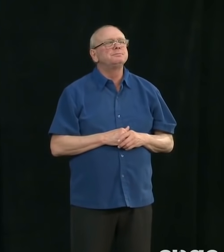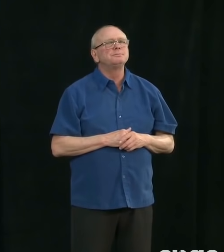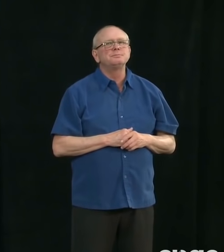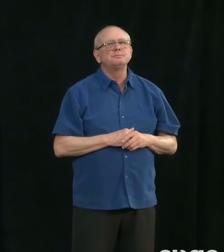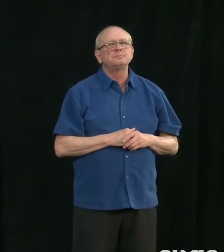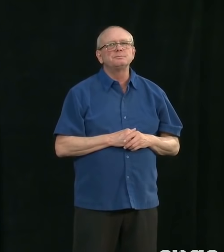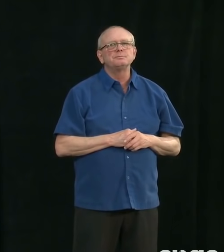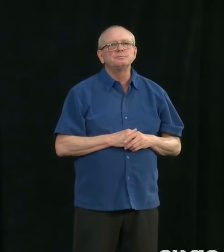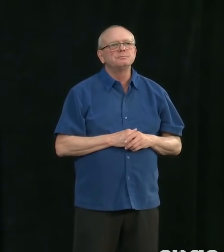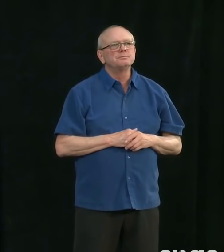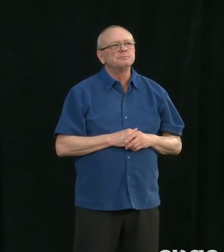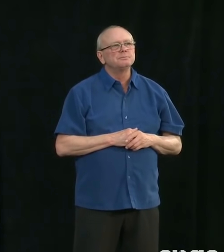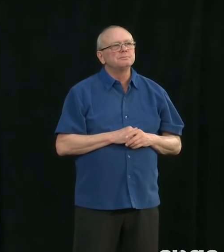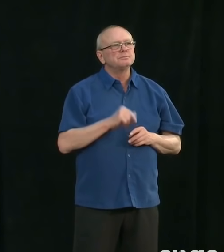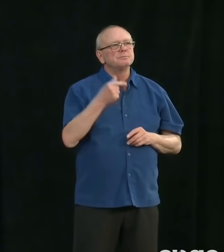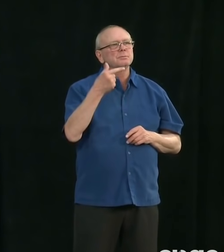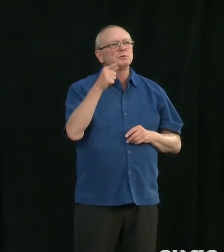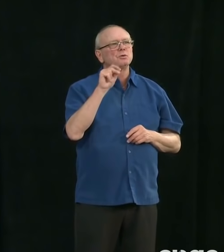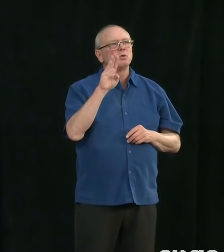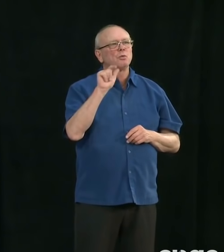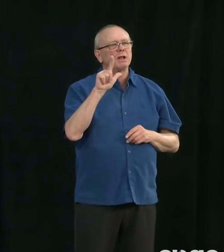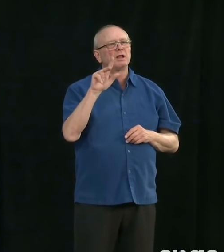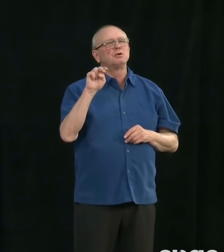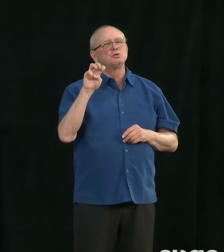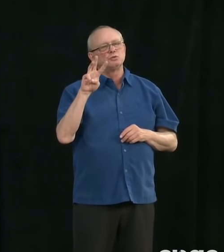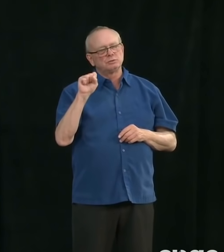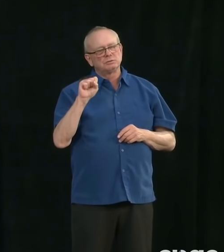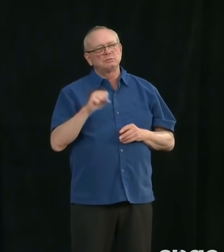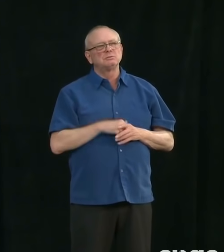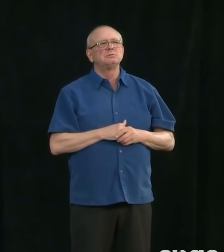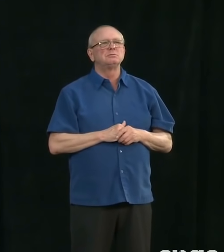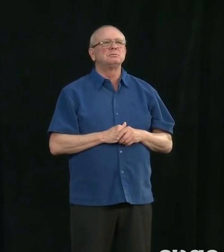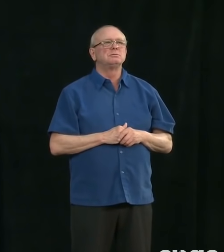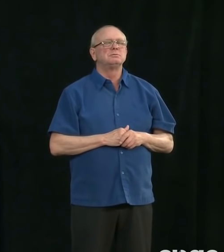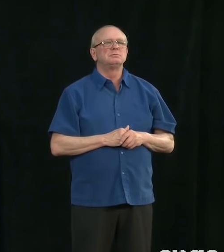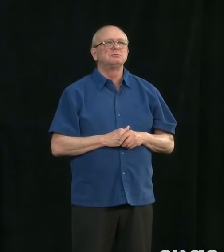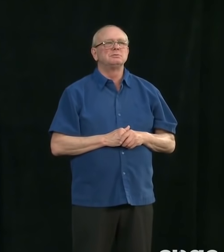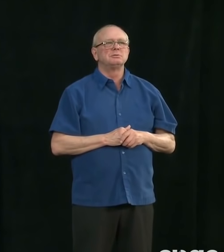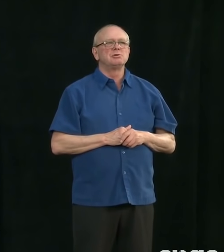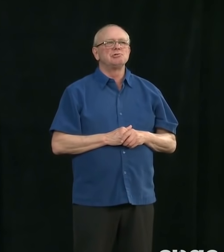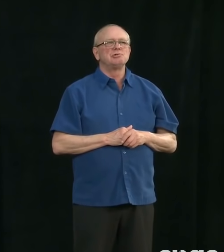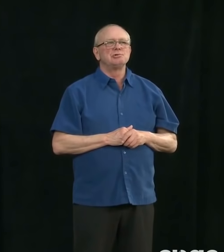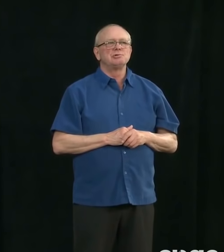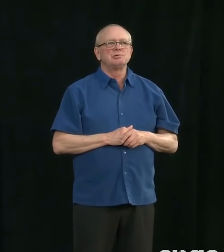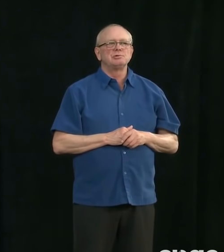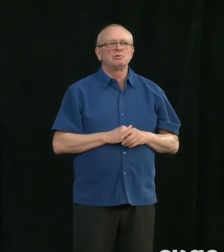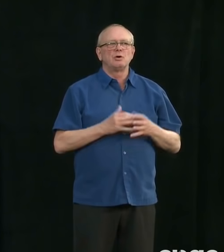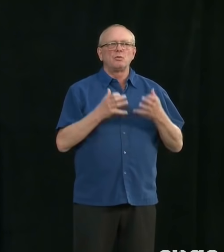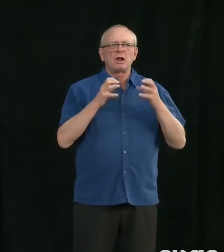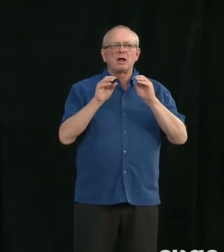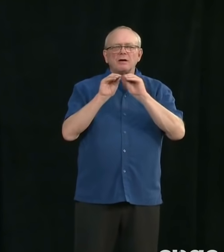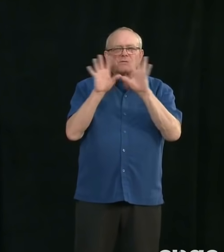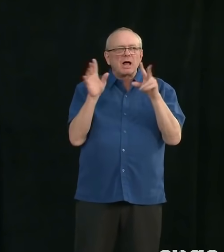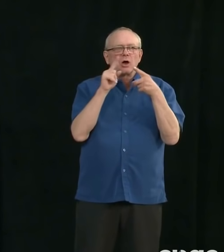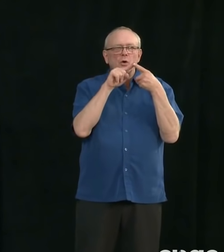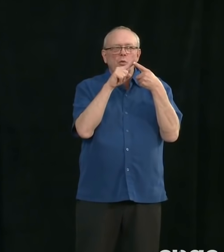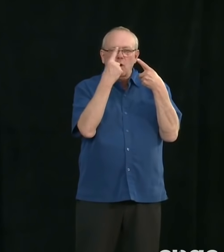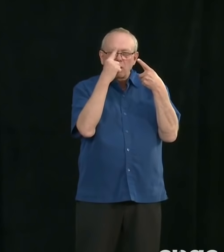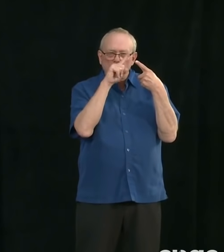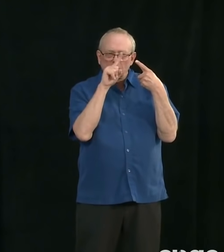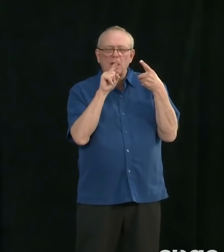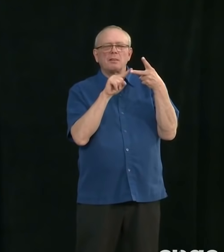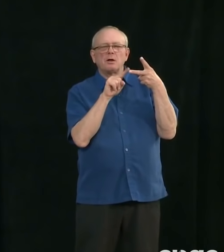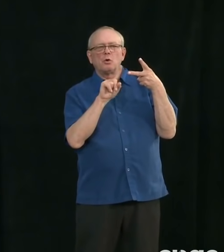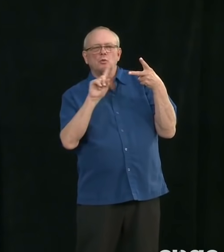Julia Wong, Global News. Hi, Dr. Hinshaw. Just a quick clarification and then a question. Noticed on the Alberta